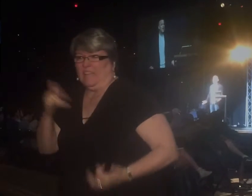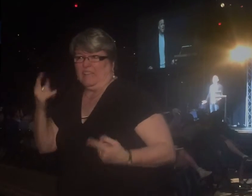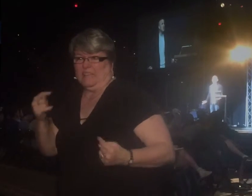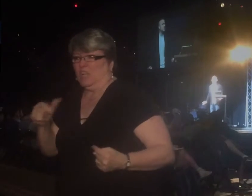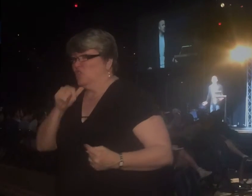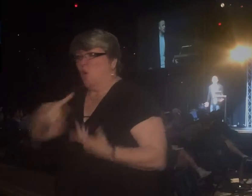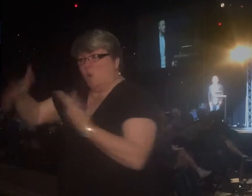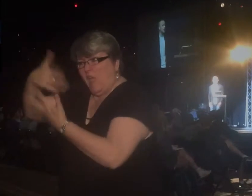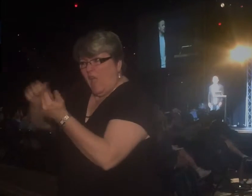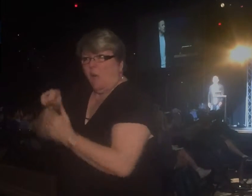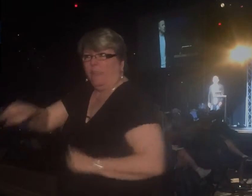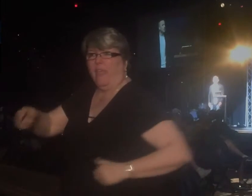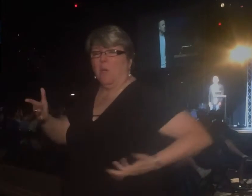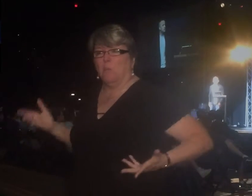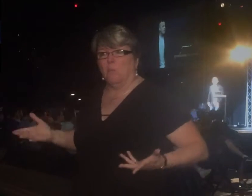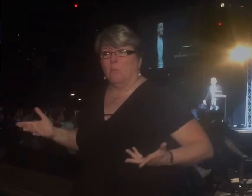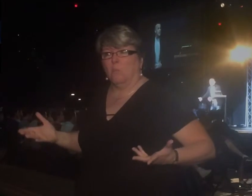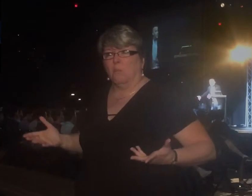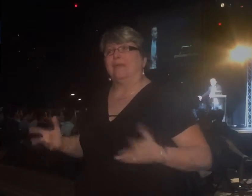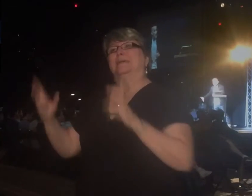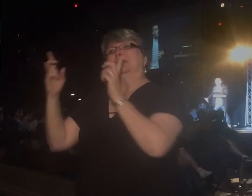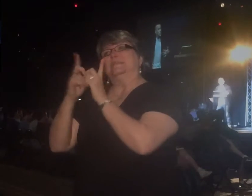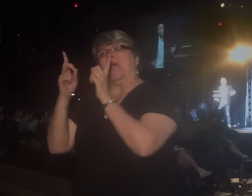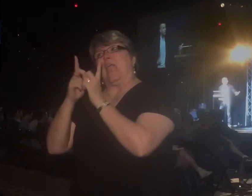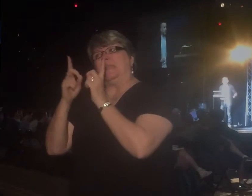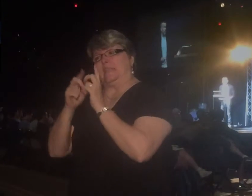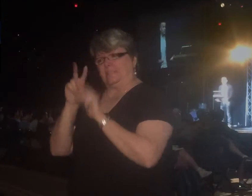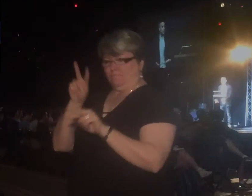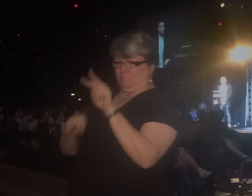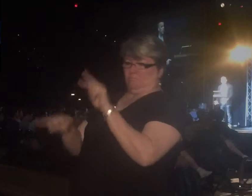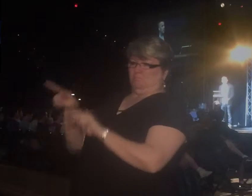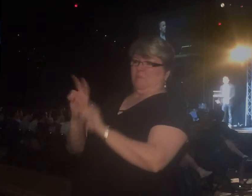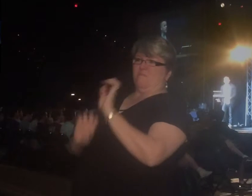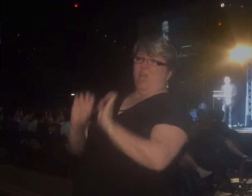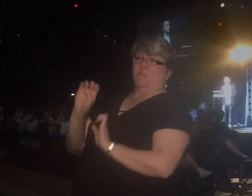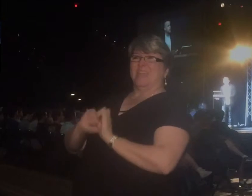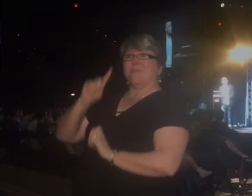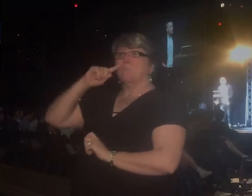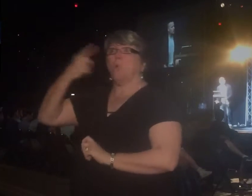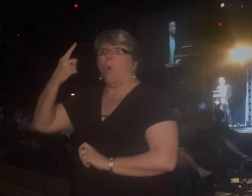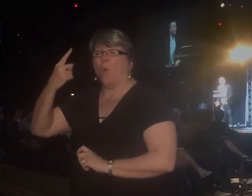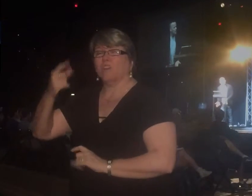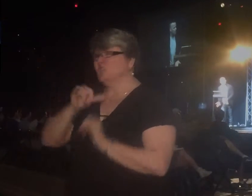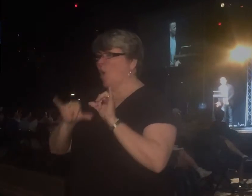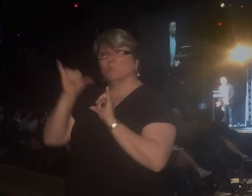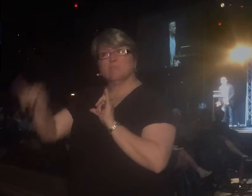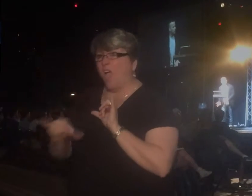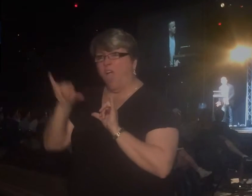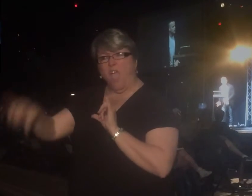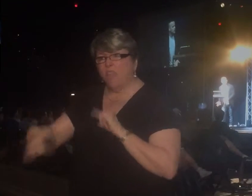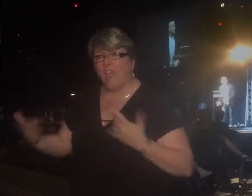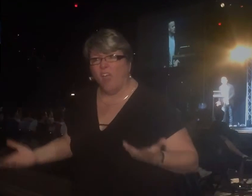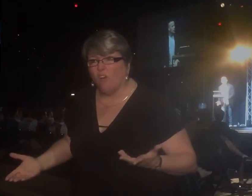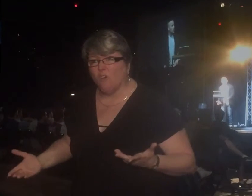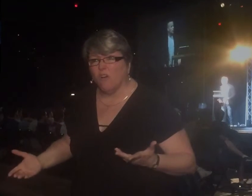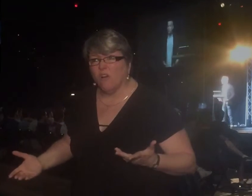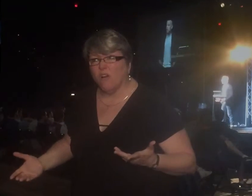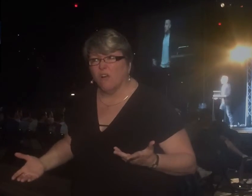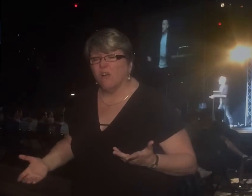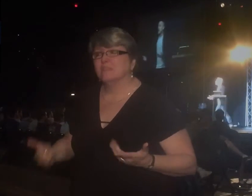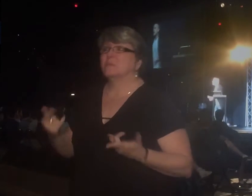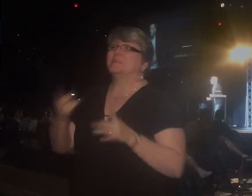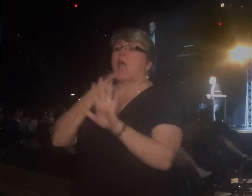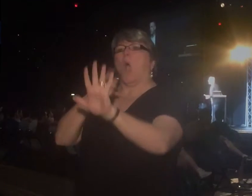If you're not feeling it, don't hang out with him. Dating is evaluation, and if you're bored, don't stay there,